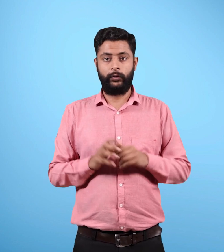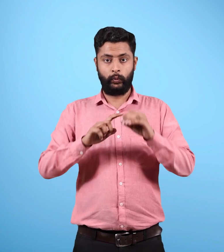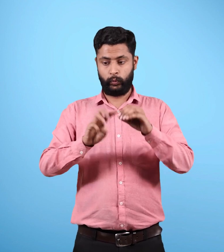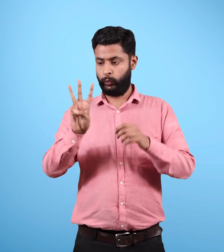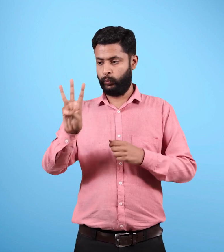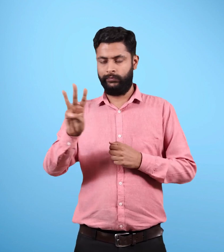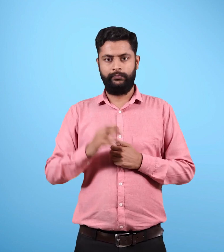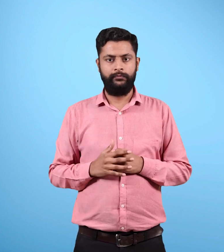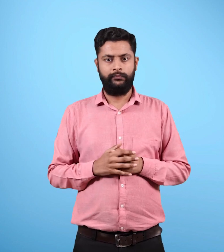3.